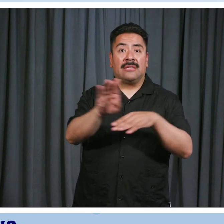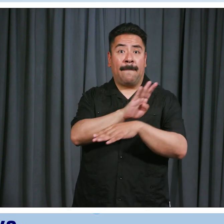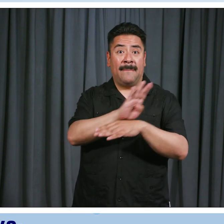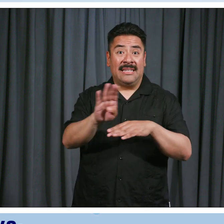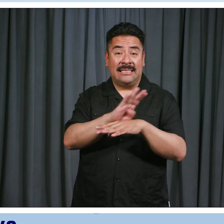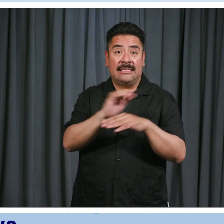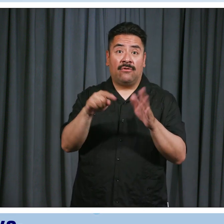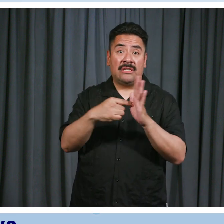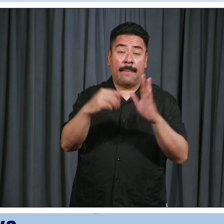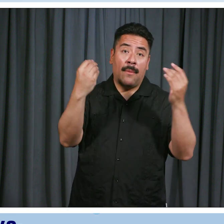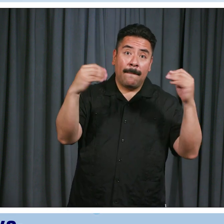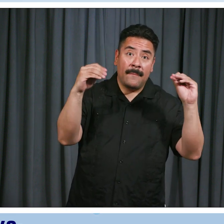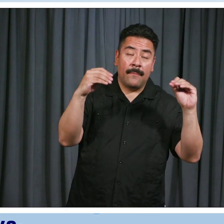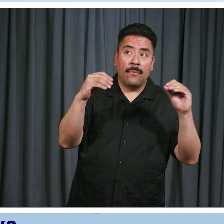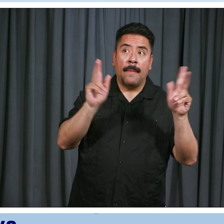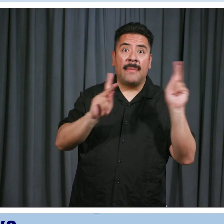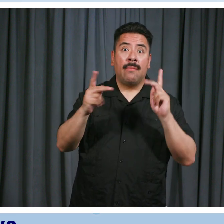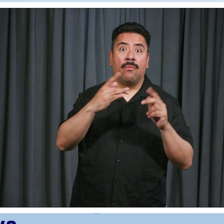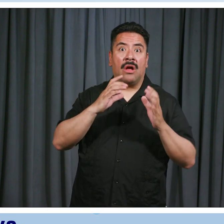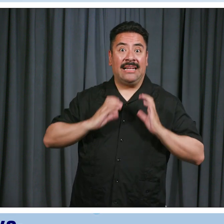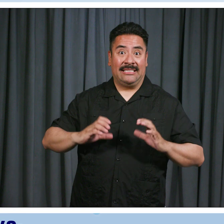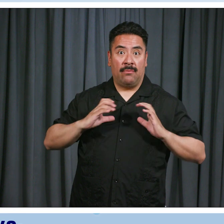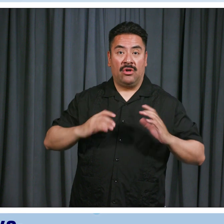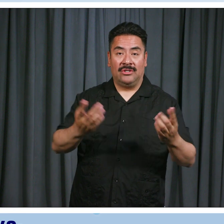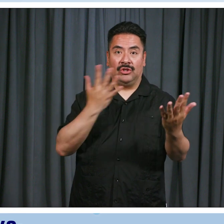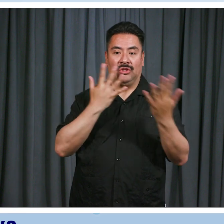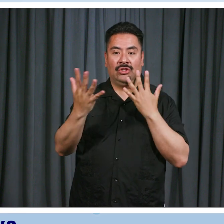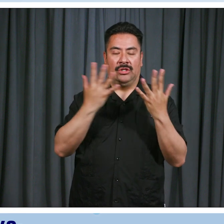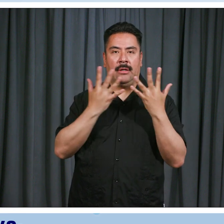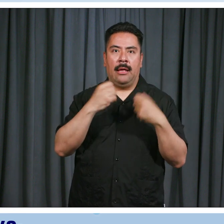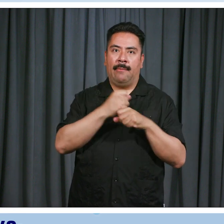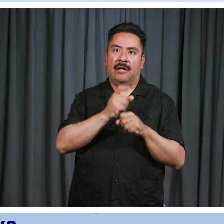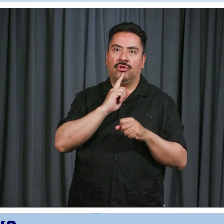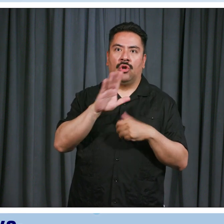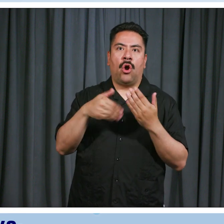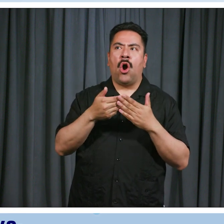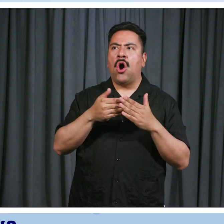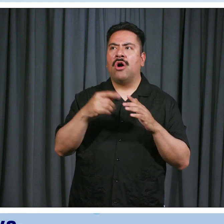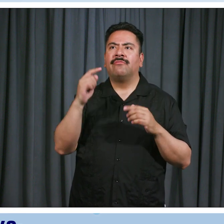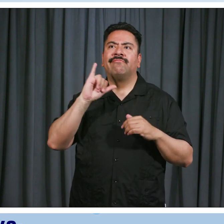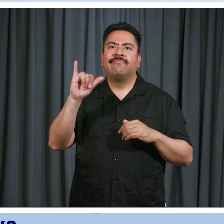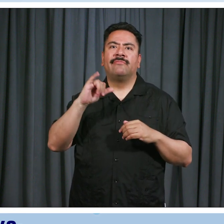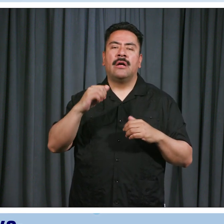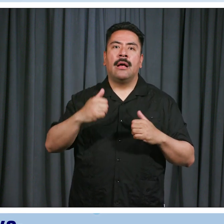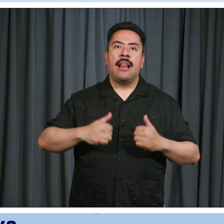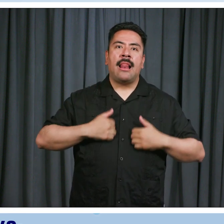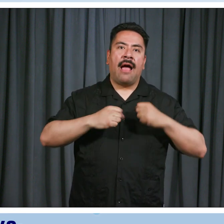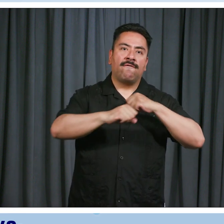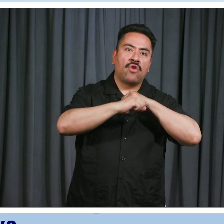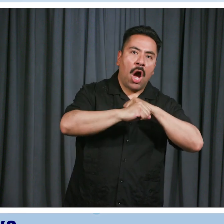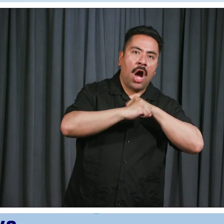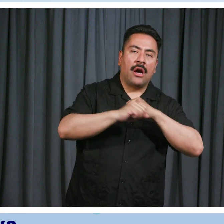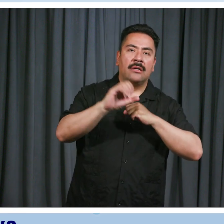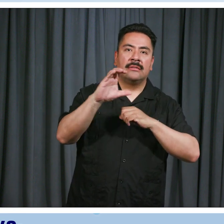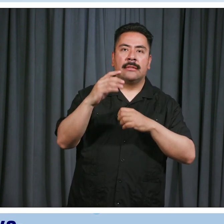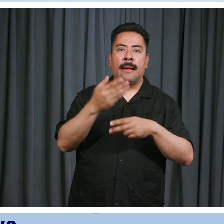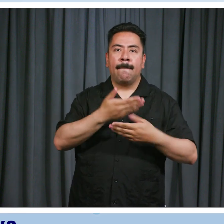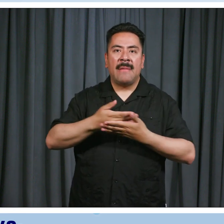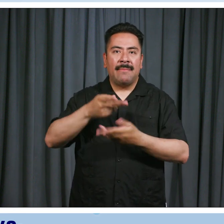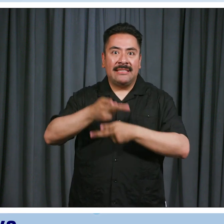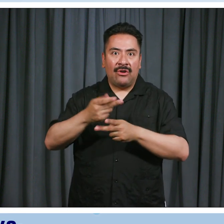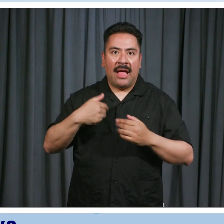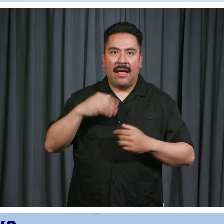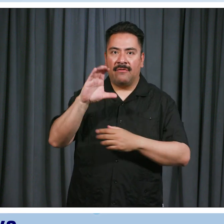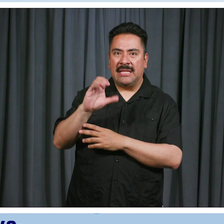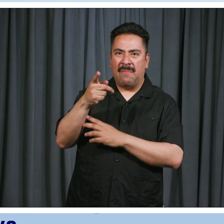et cetera, to me is the same thing of making sure that like all lifeguards and babysitters have CPR training. This isn't